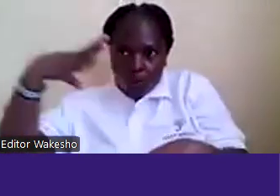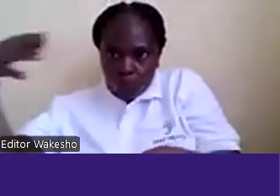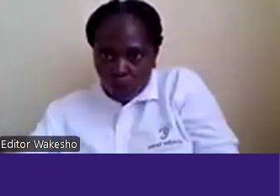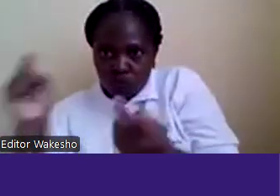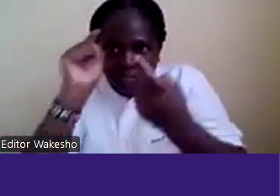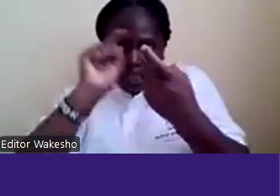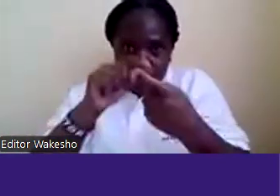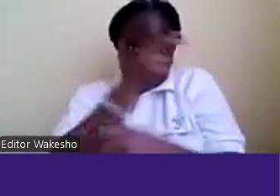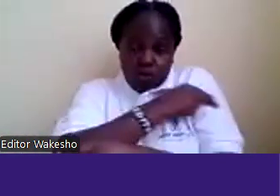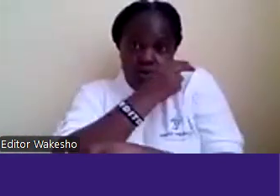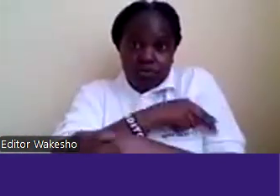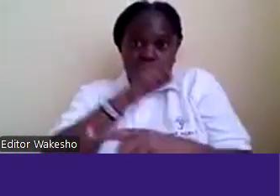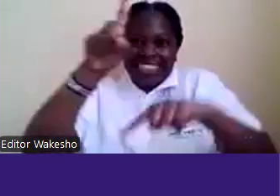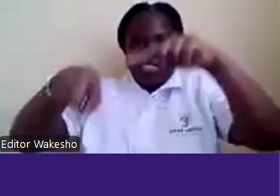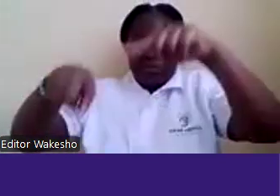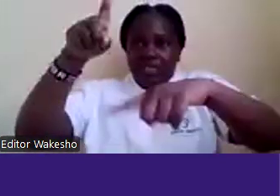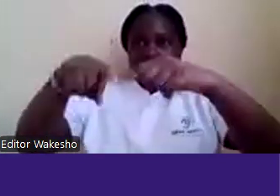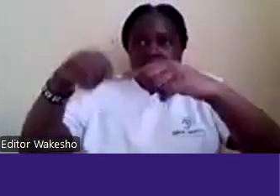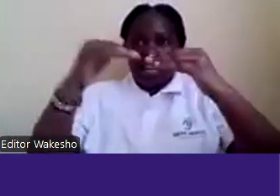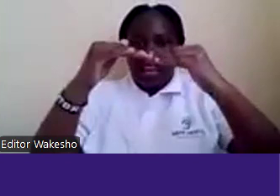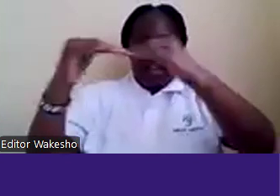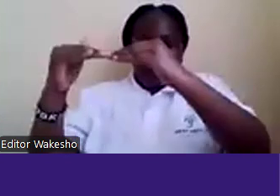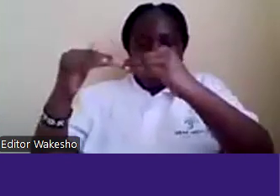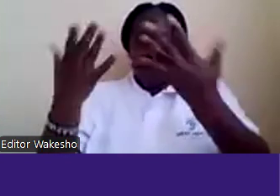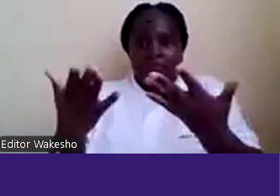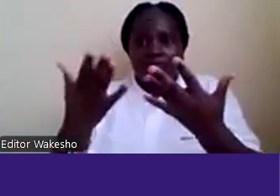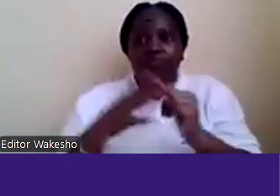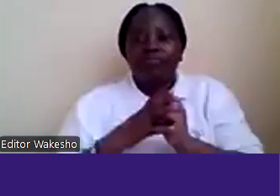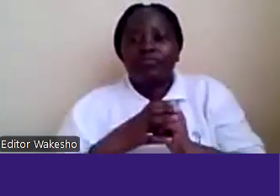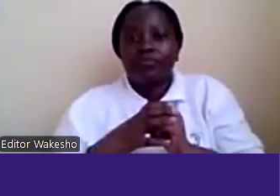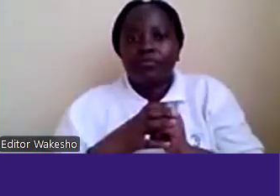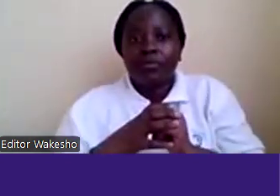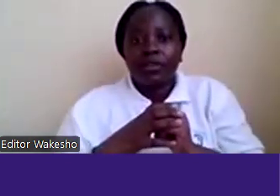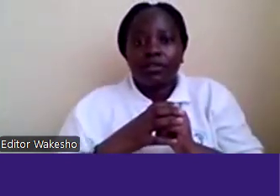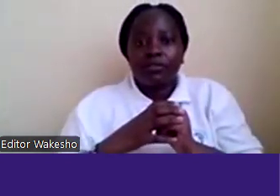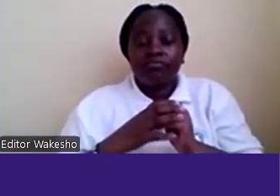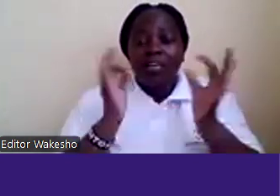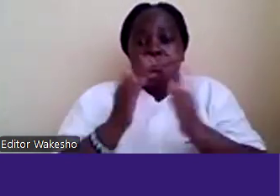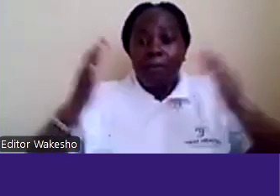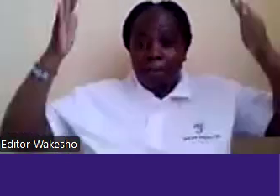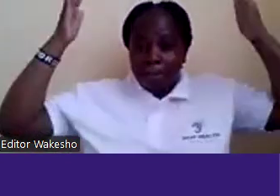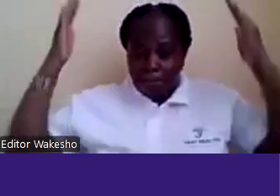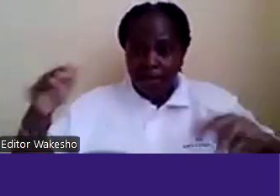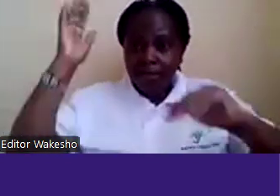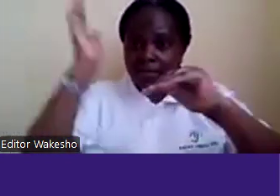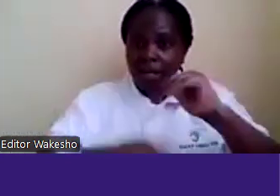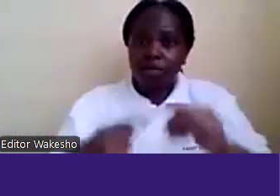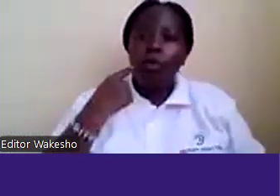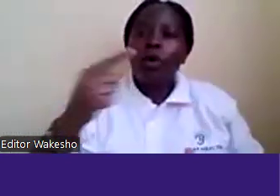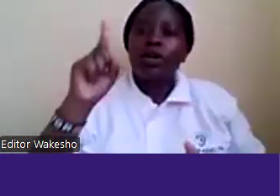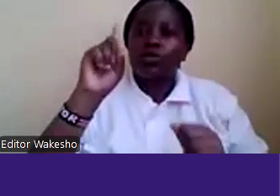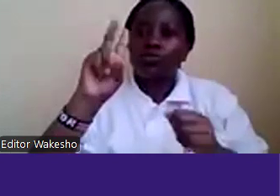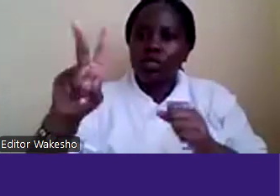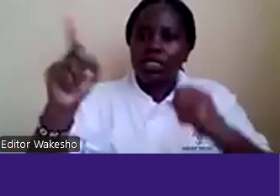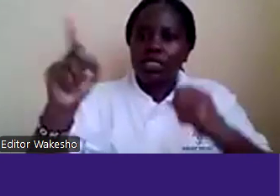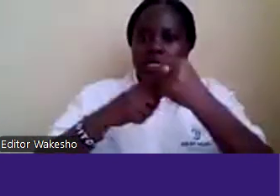Depending on the levels that you have now, if it's greater than 126